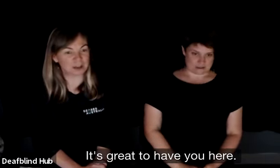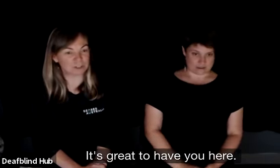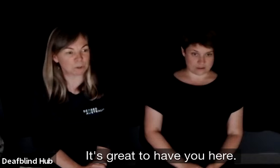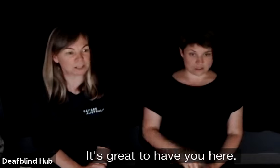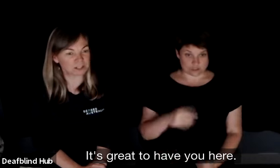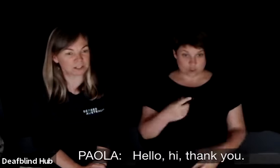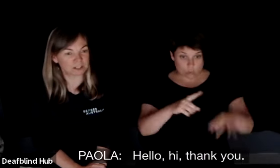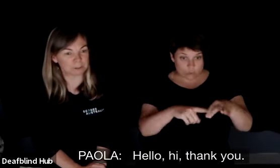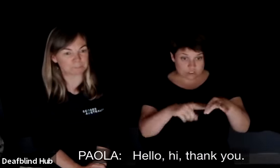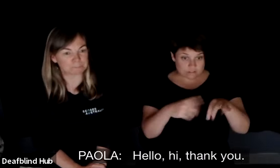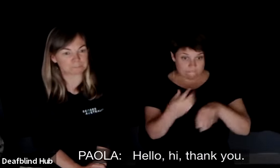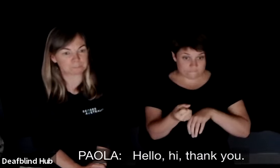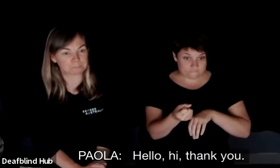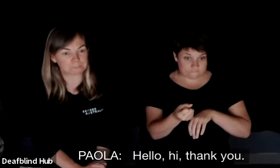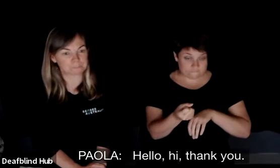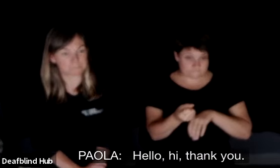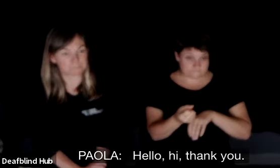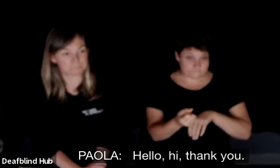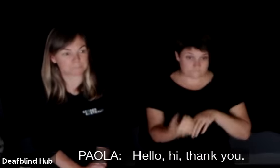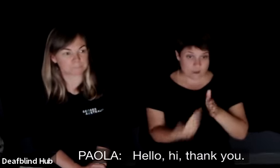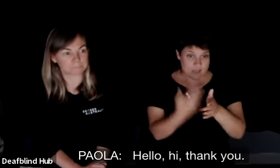Did you have a question?